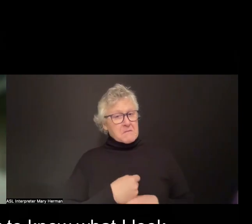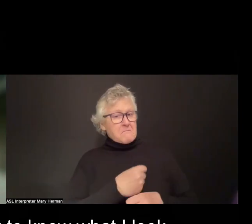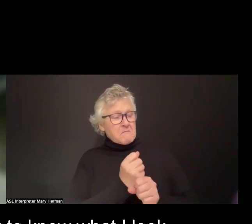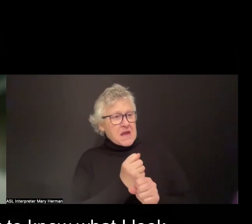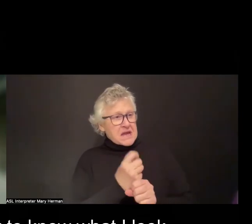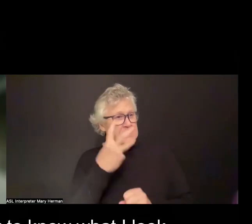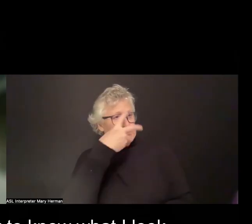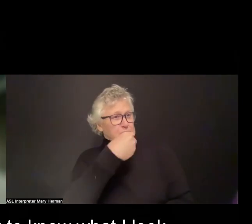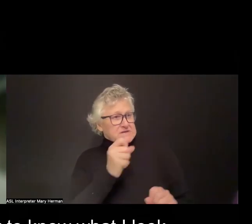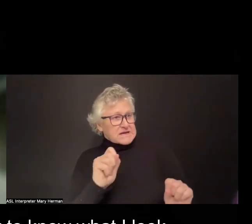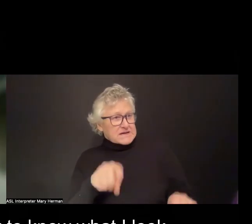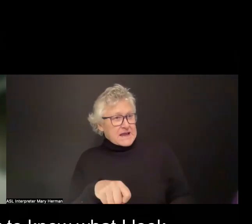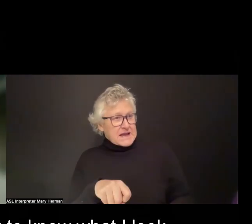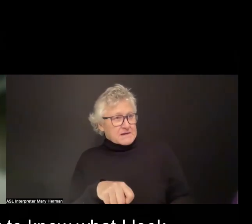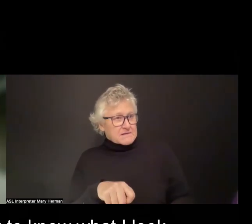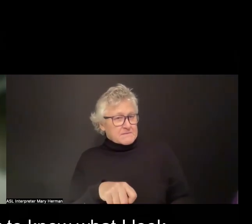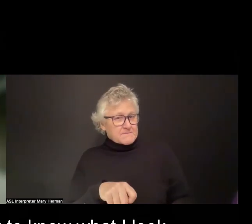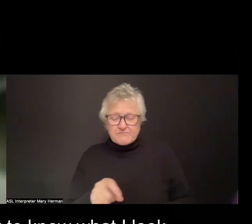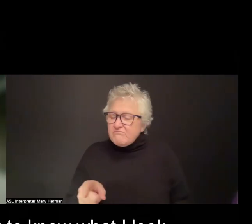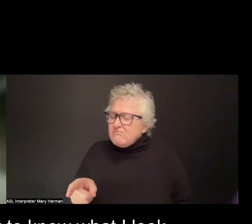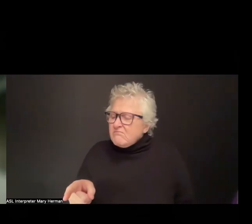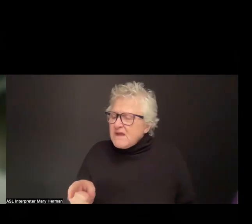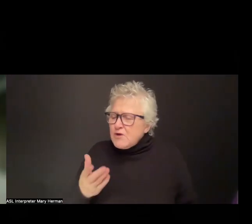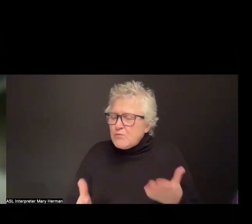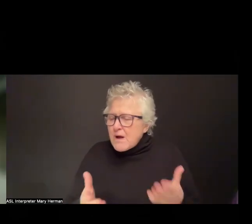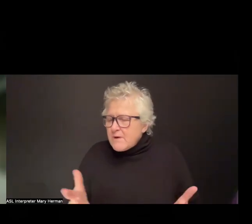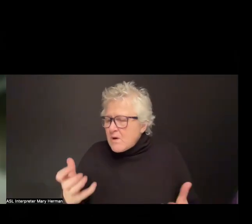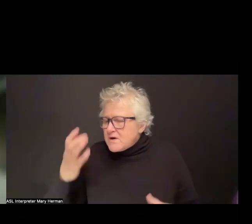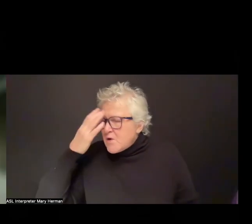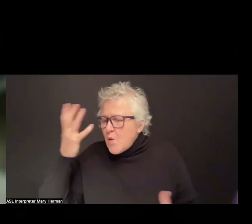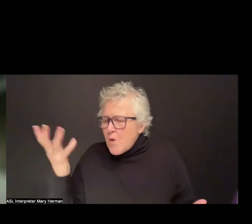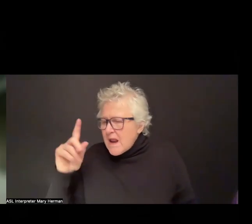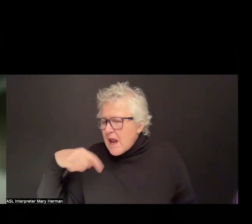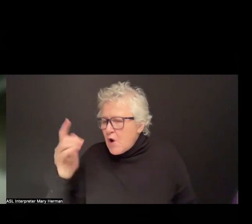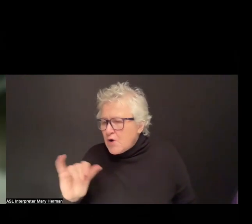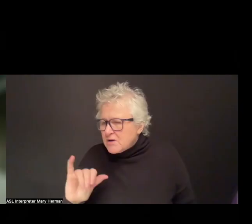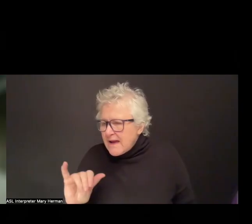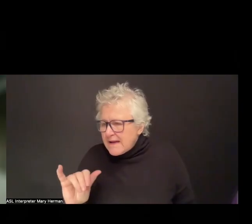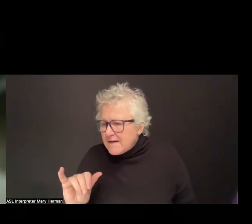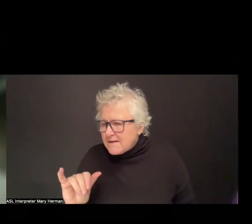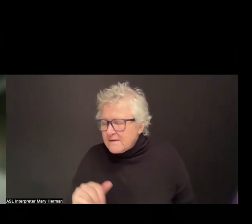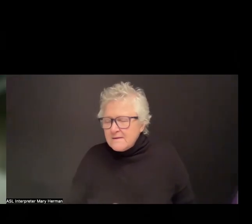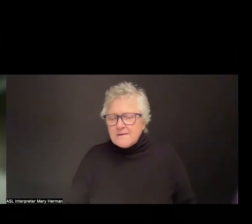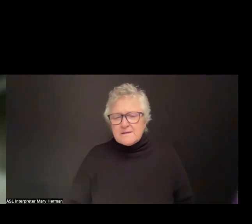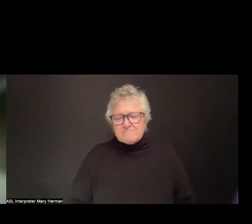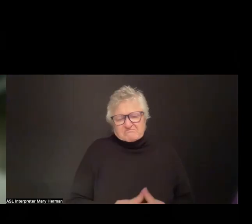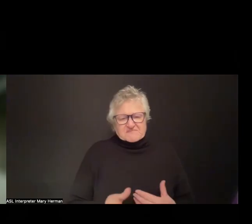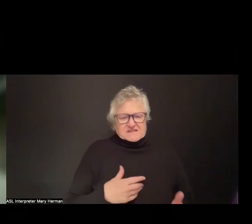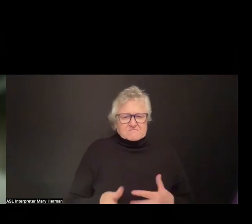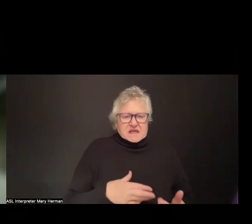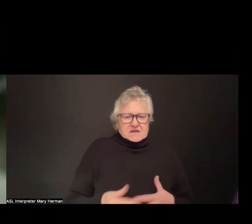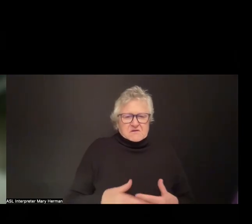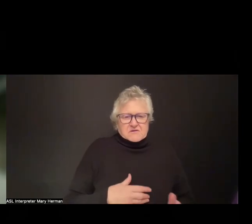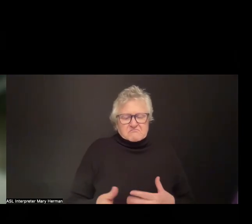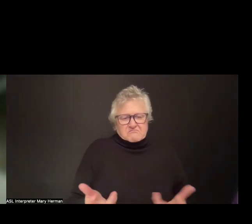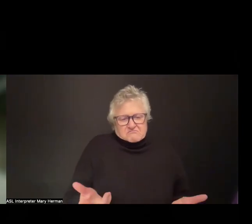You probably want to know what I look like, but what does it matter? I look hungry is what I look like. Skin and bones,